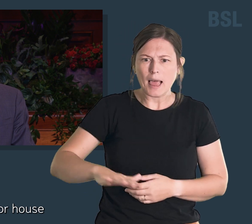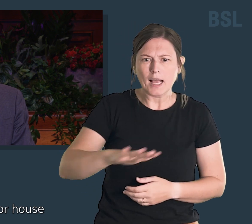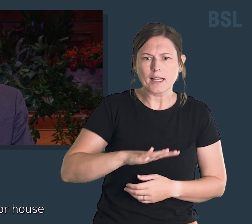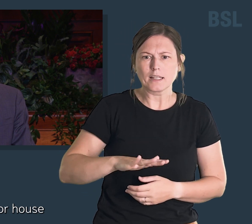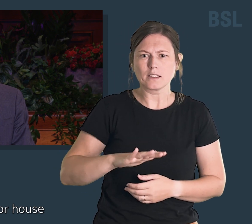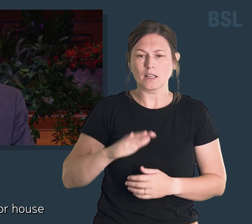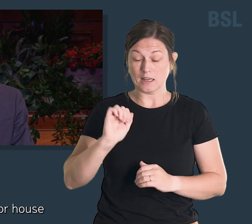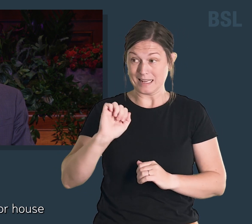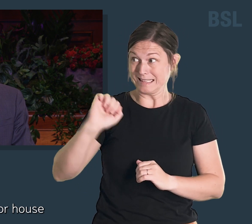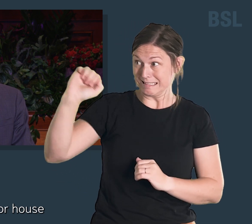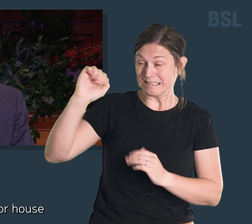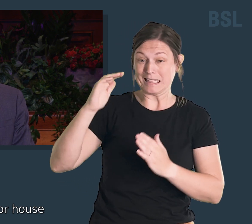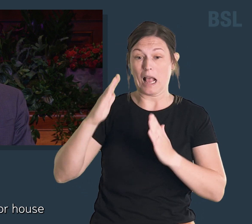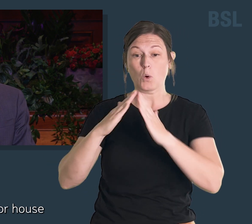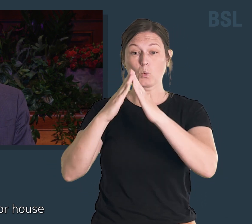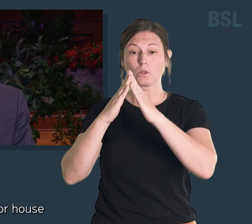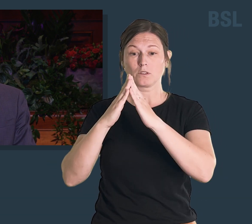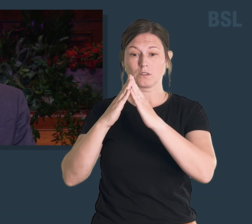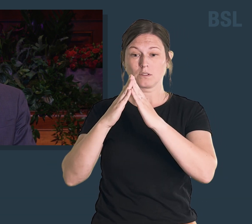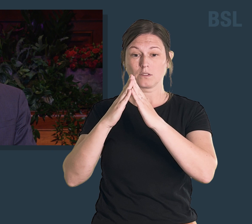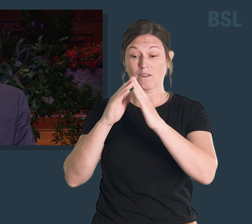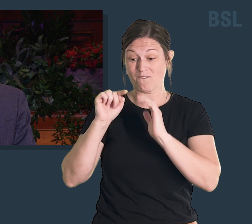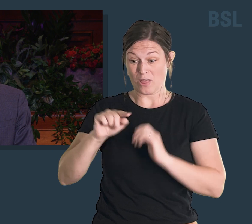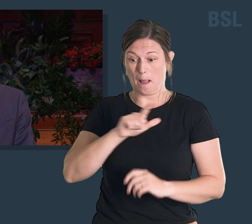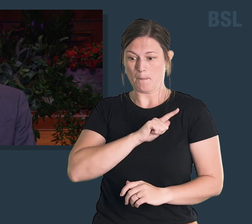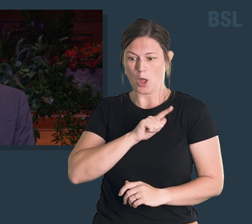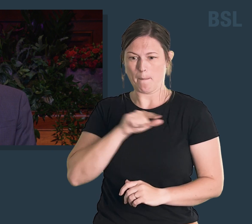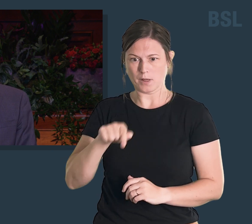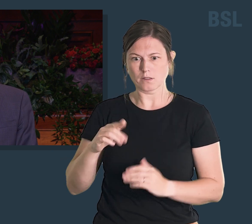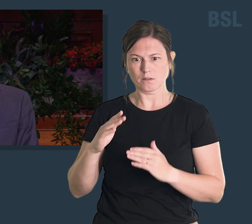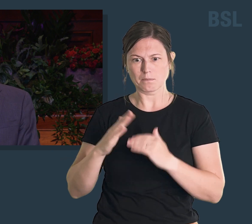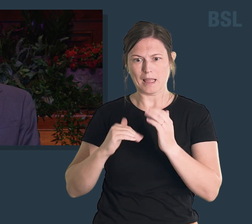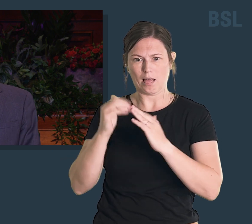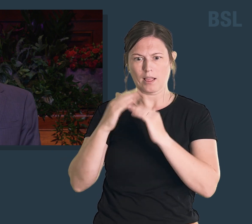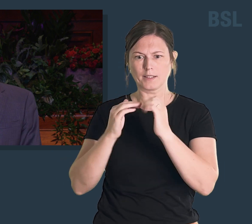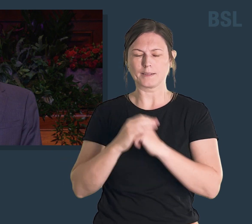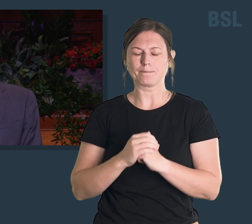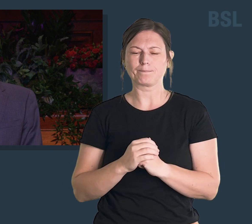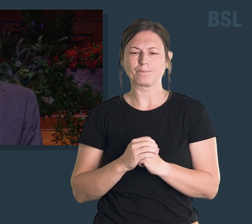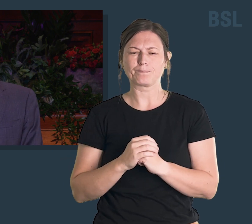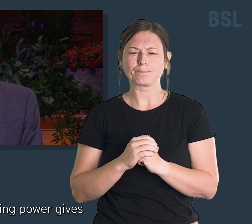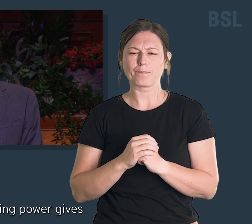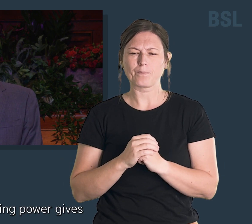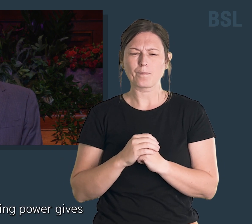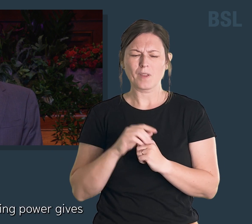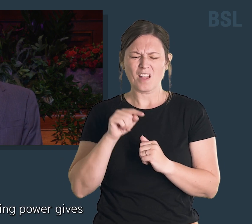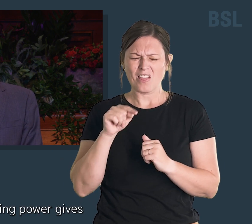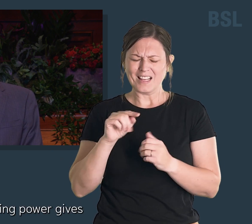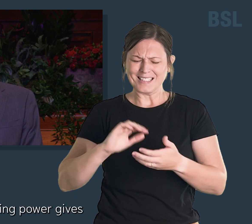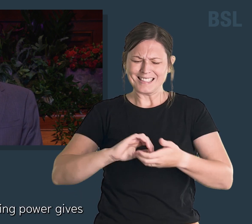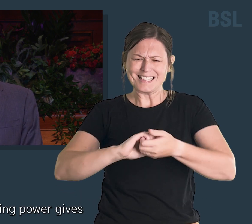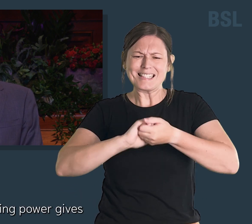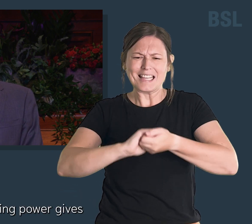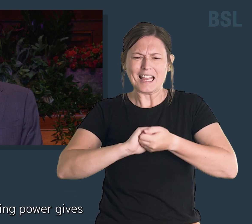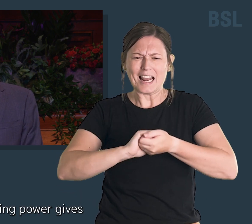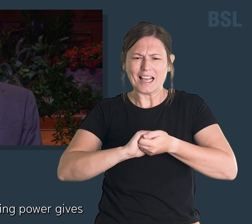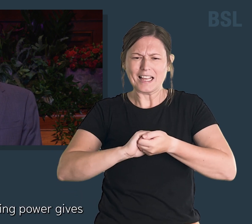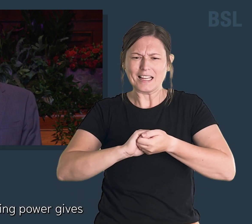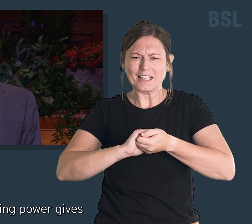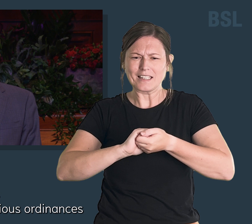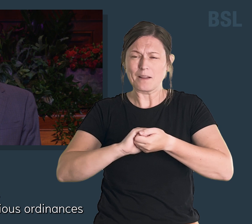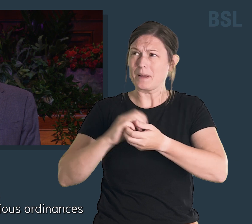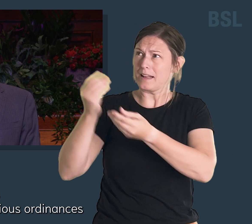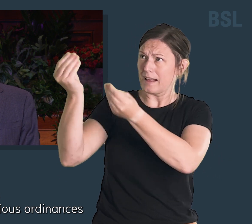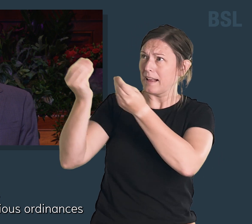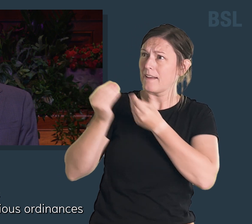must be done in a place or house built for that purpose. The validity that the sealing power